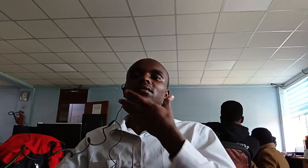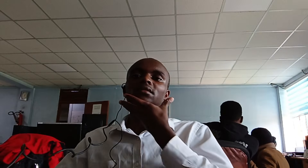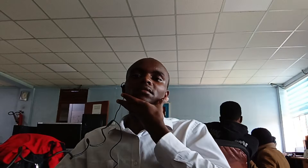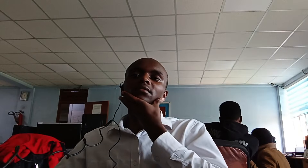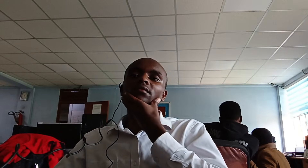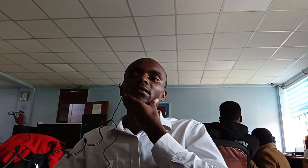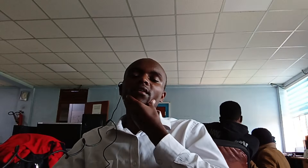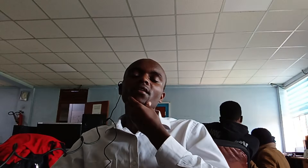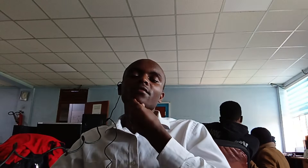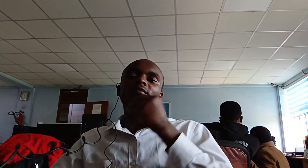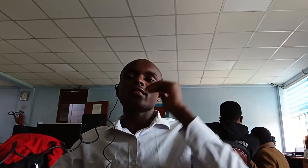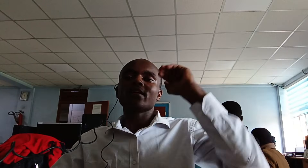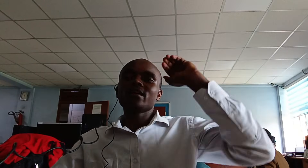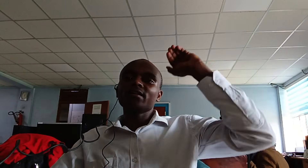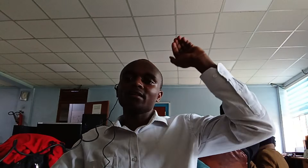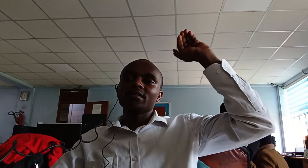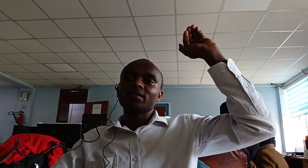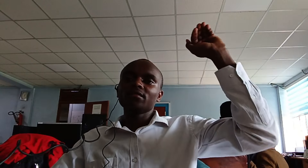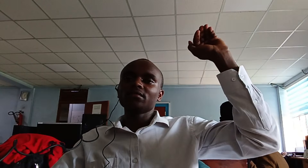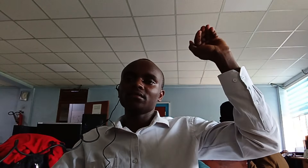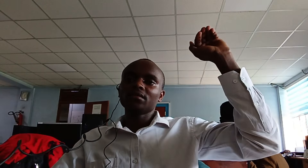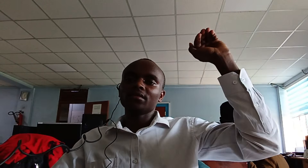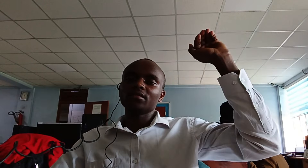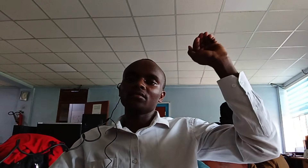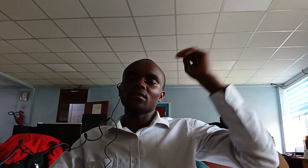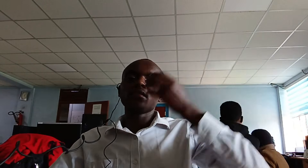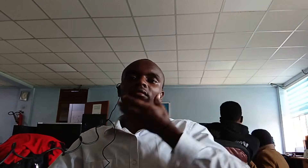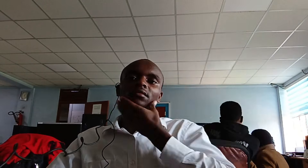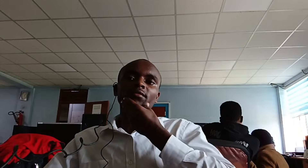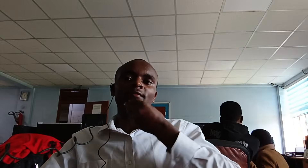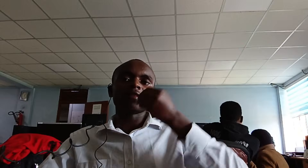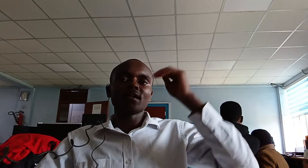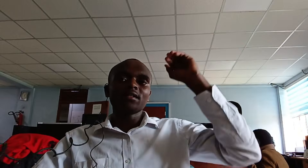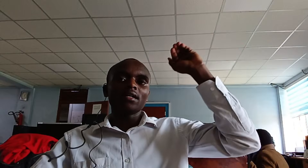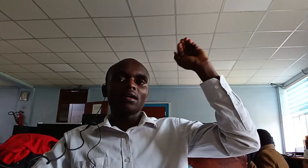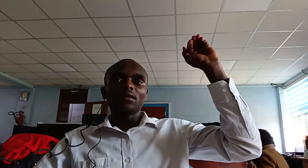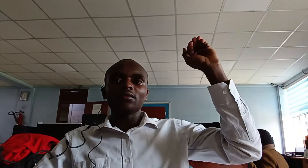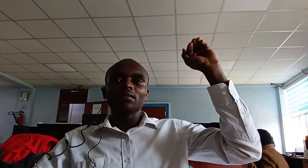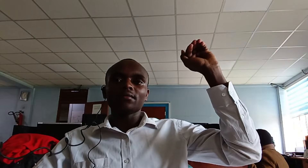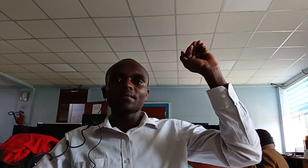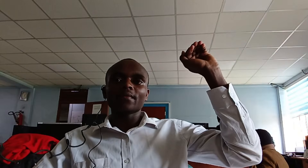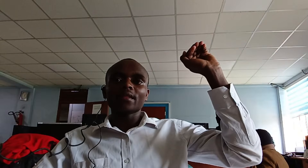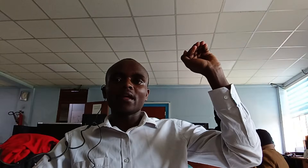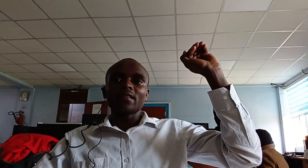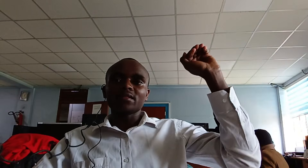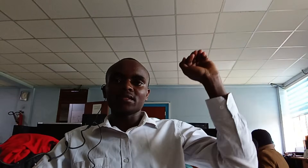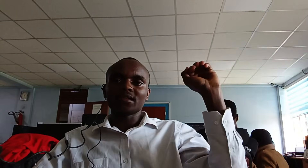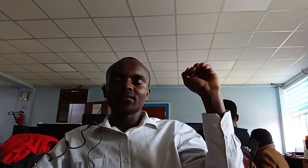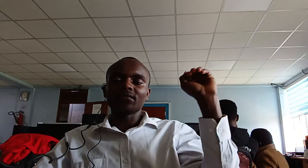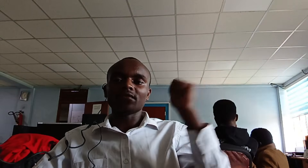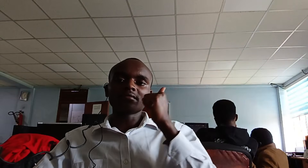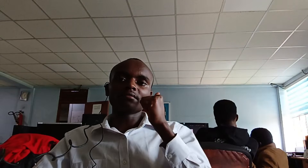it's father, and then it's tall. Father, tall. That's the sign for